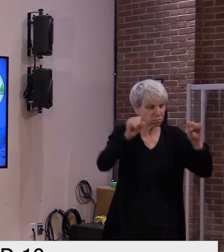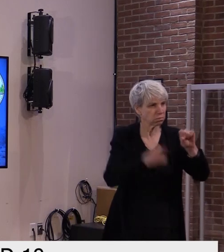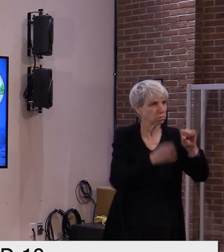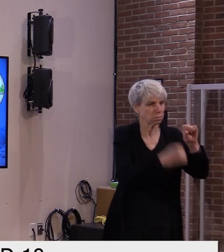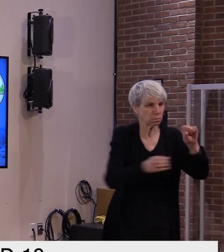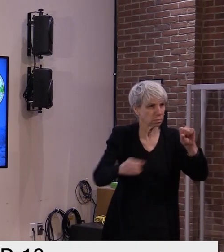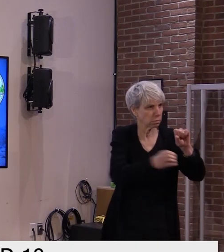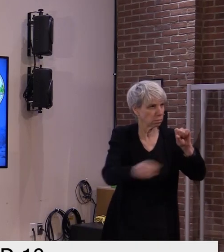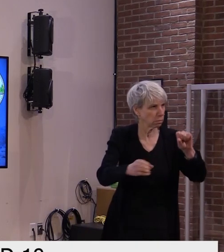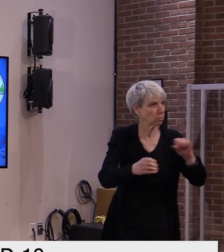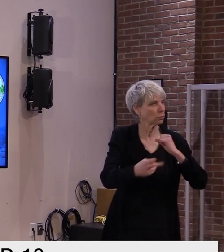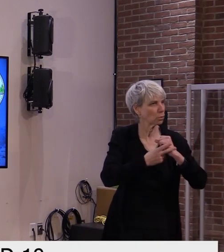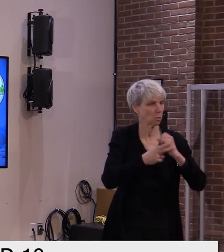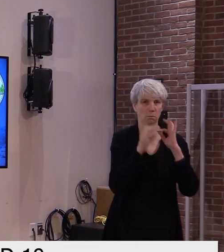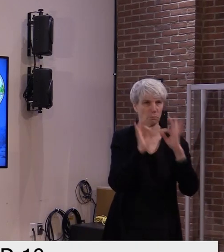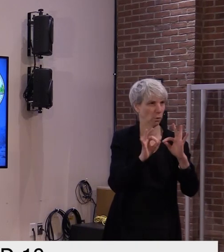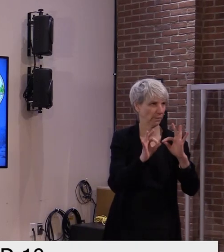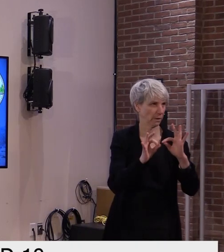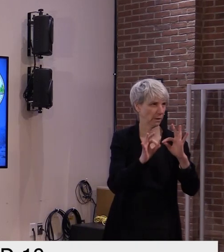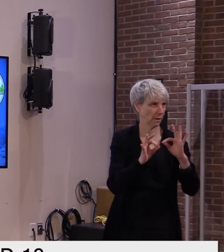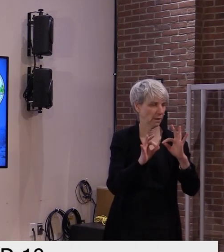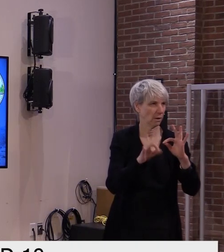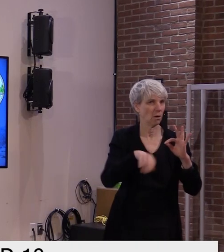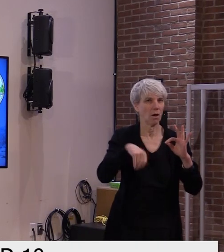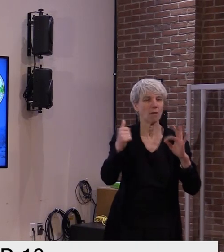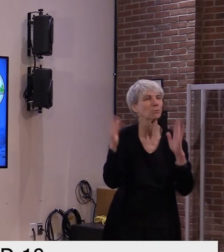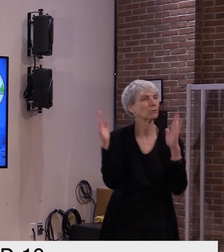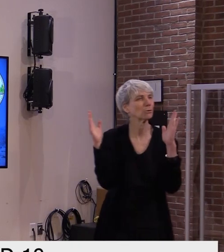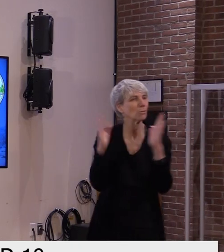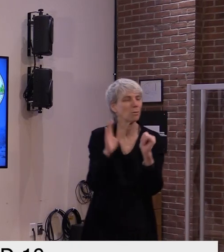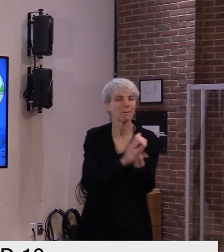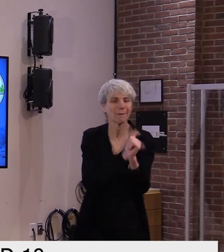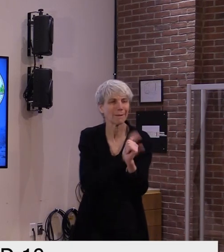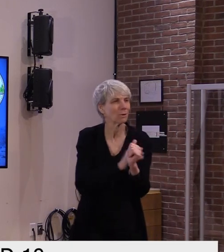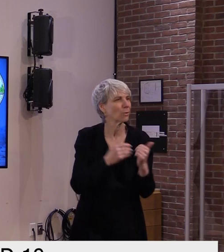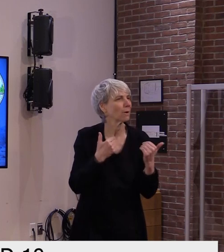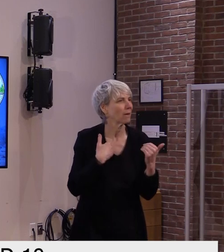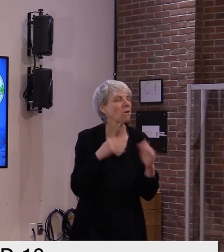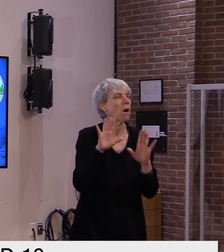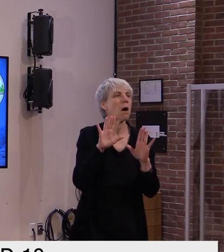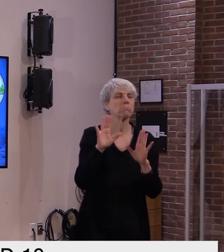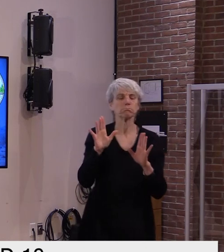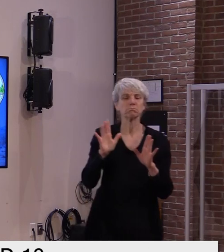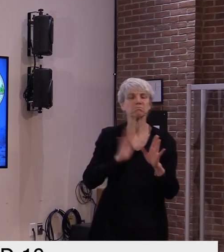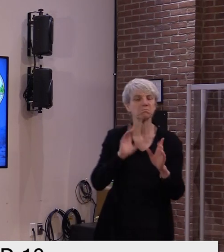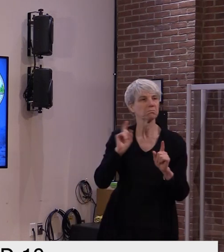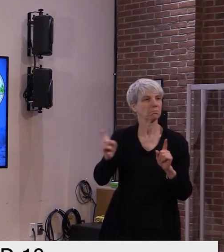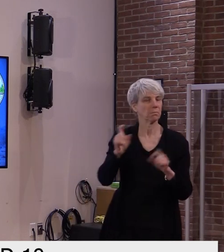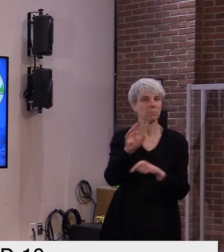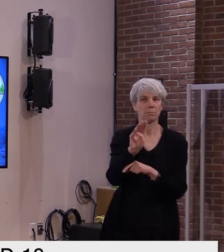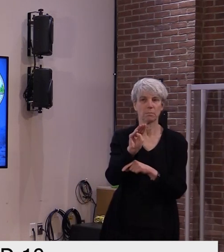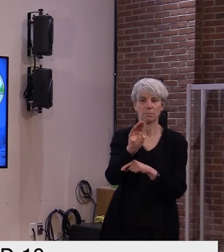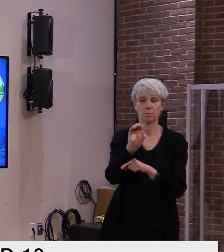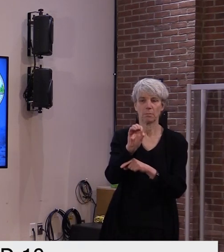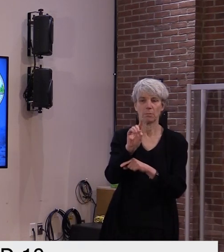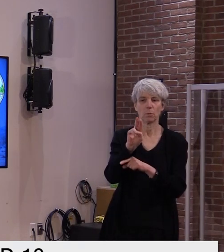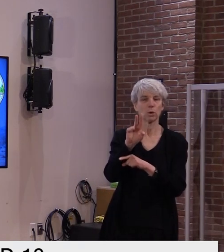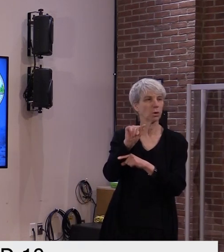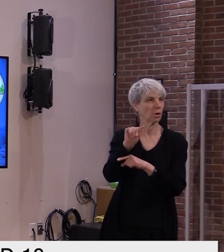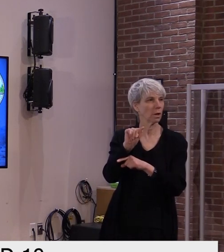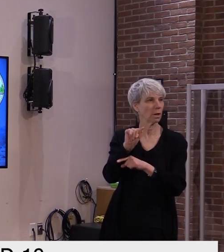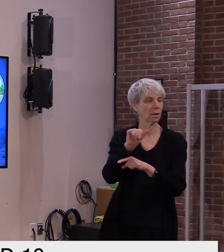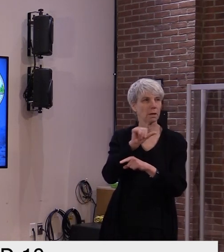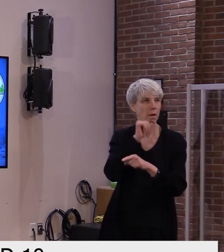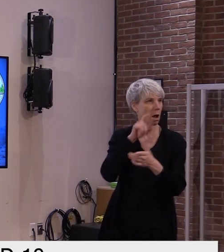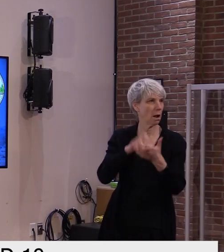required. It is important, we still believe, and this has not been proven to be otherwise yet, so this is still